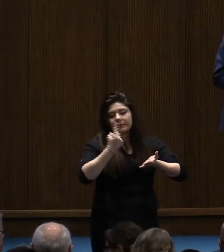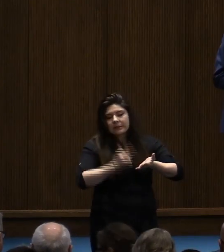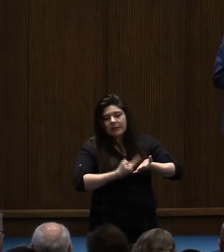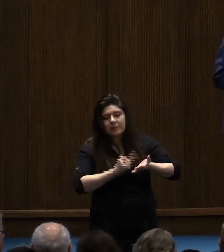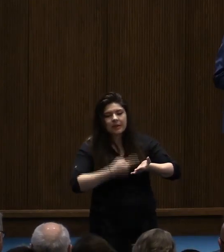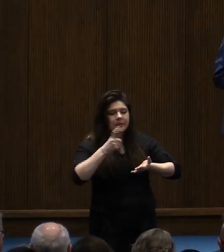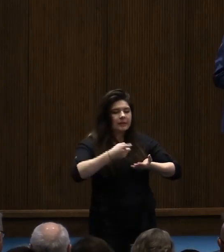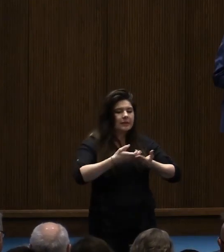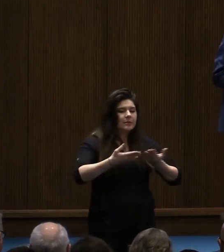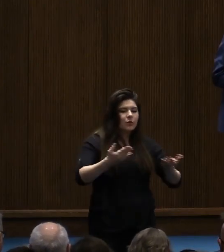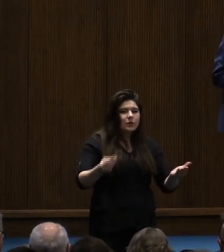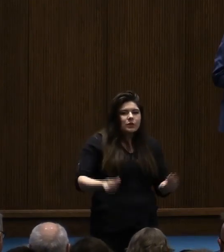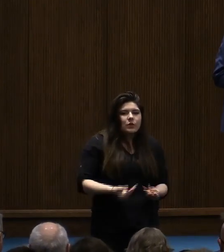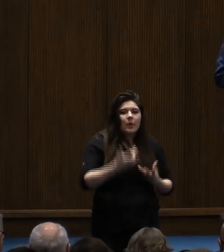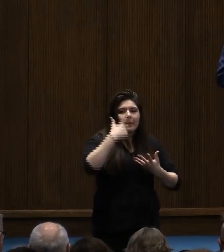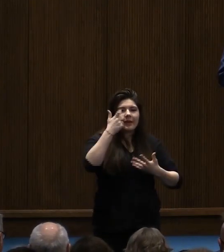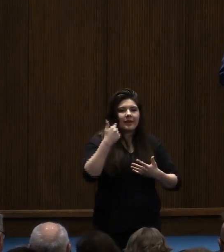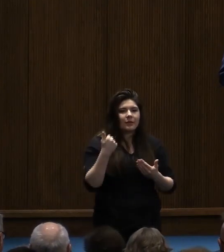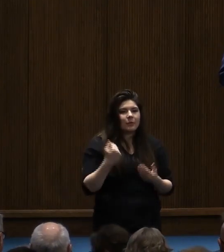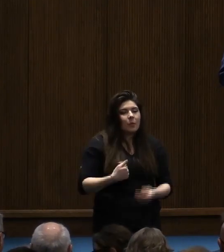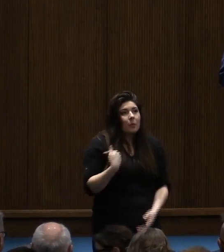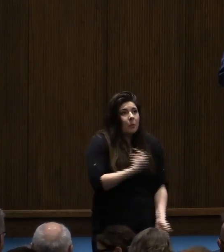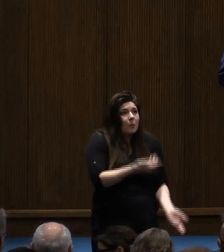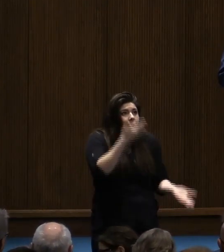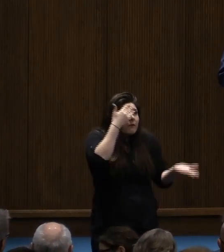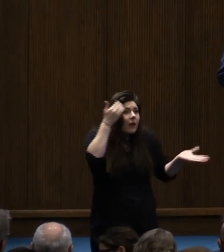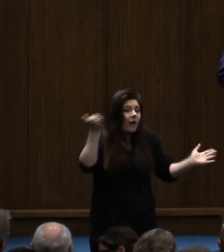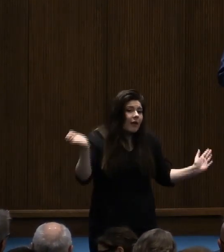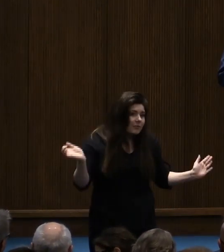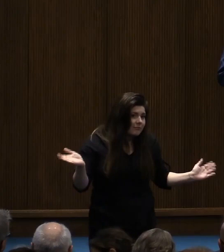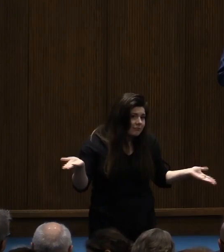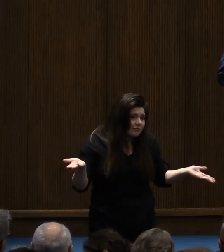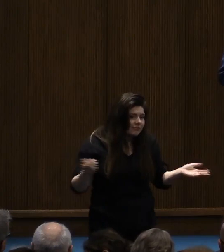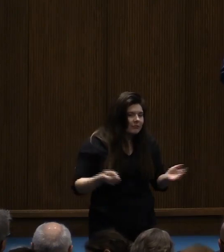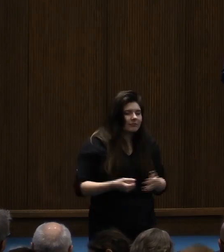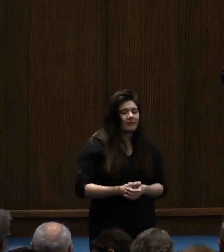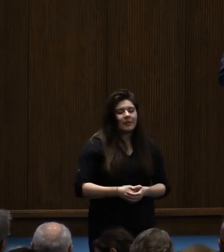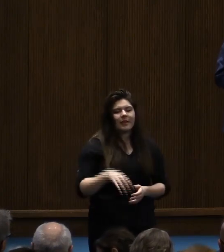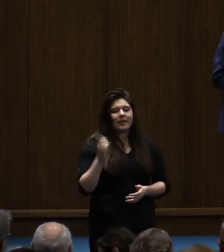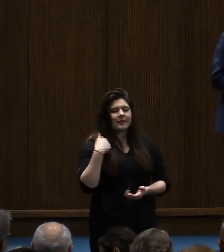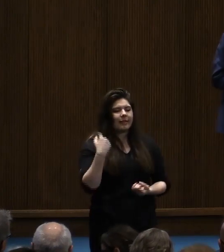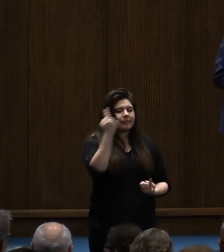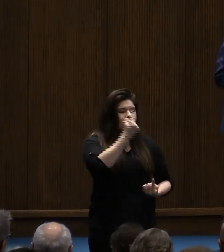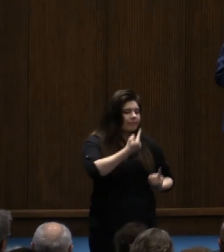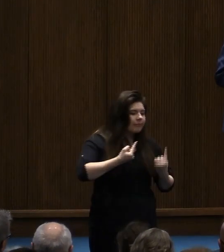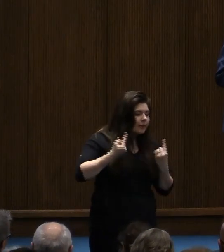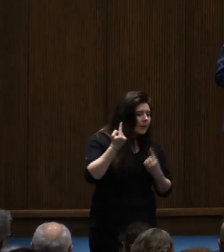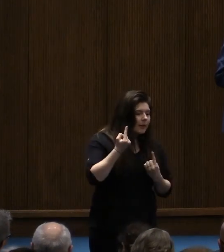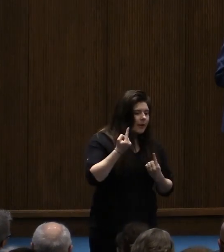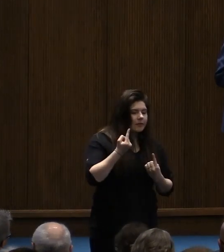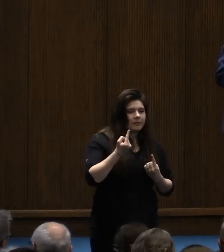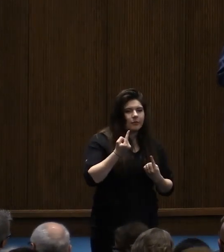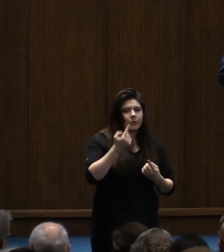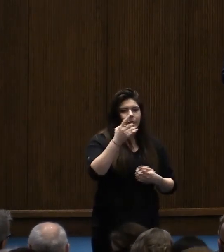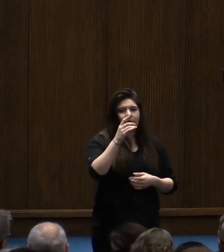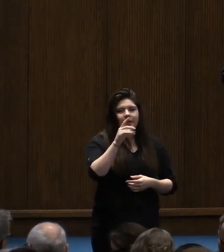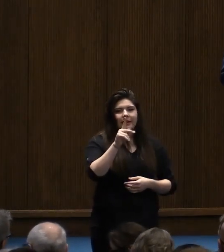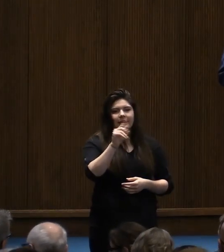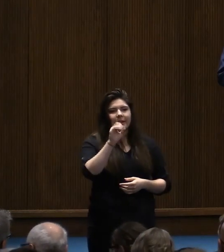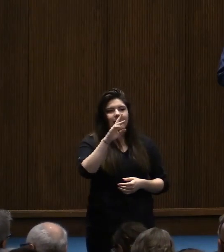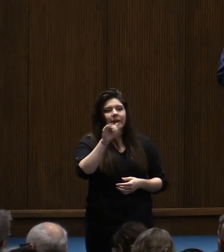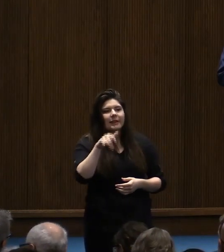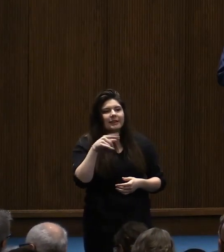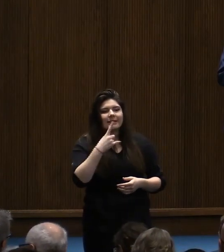things need to be restored because we forgot about things. And as I think about what Carrie said in